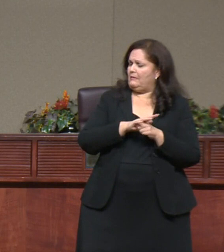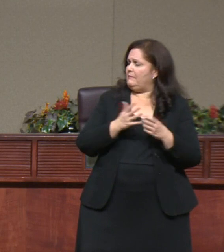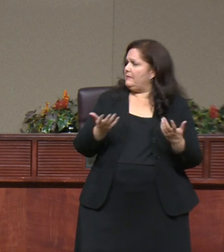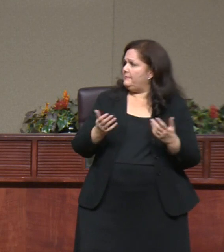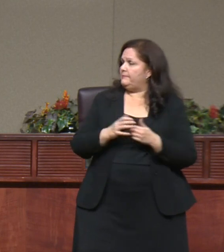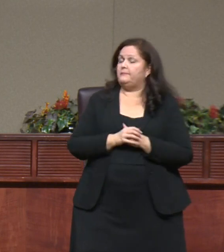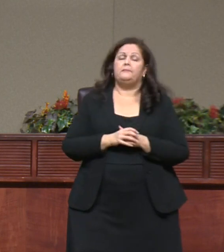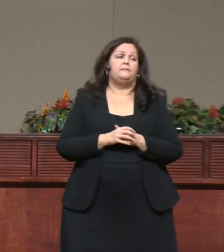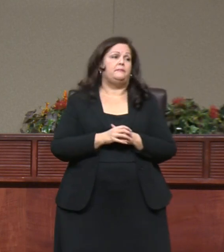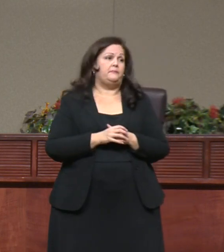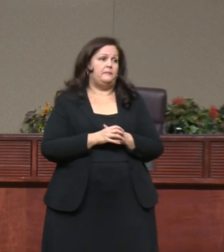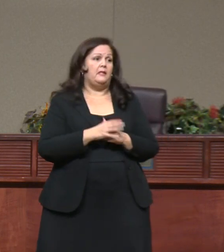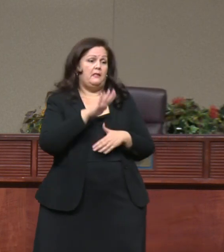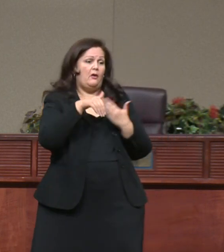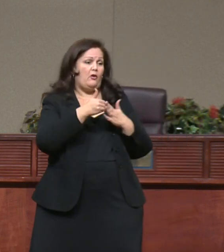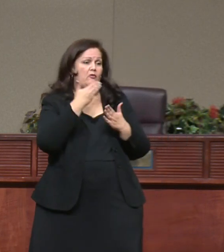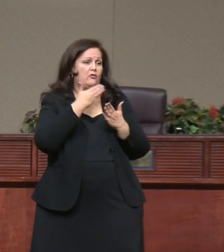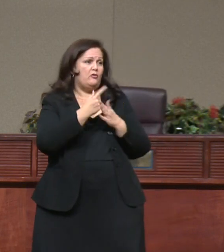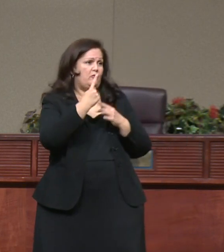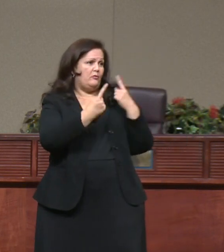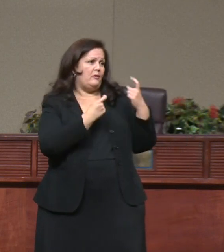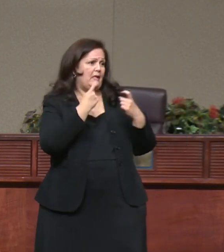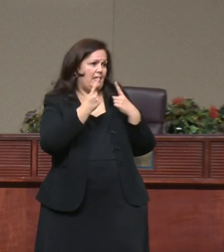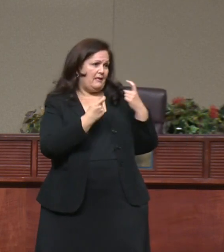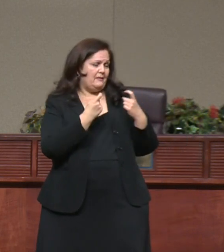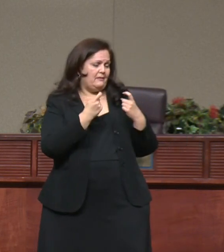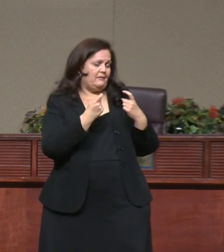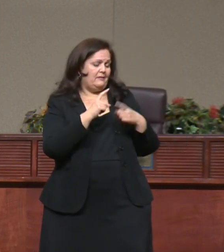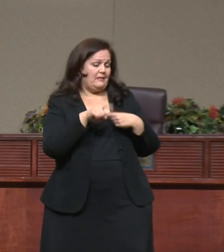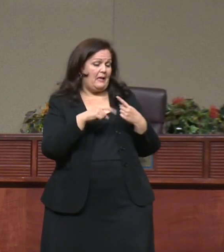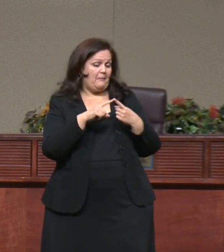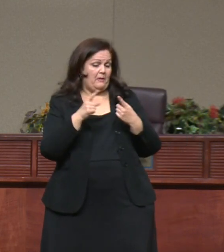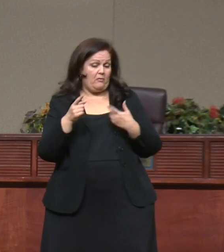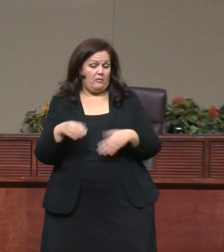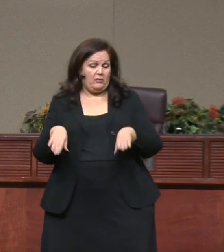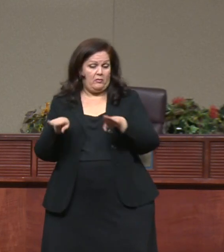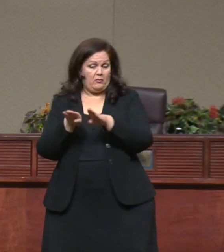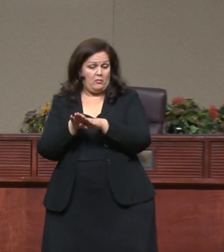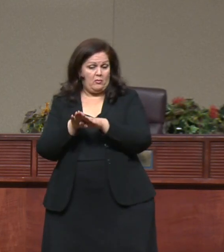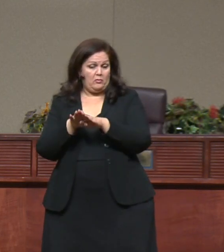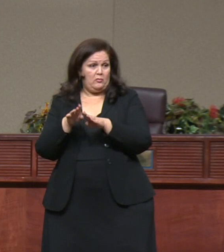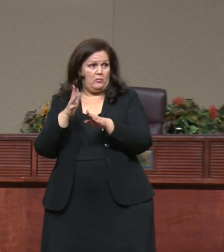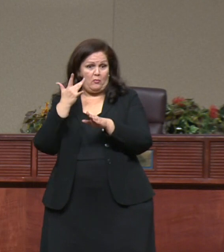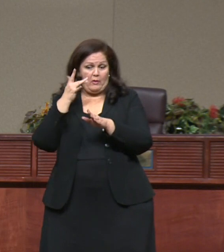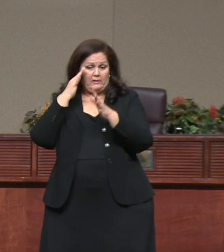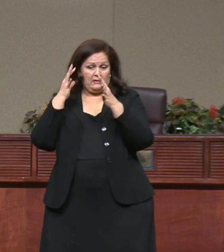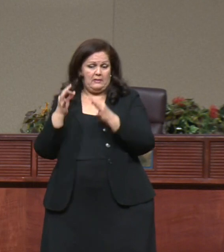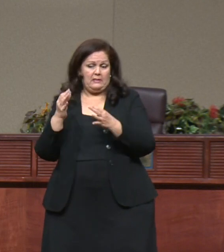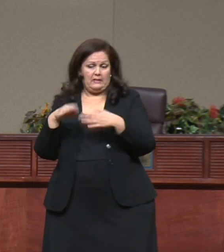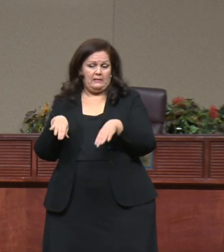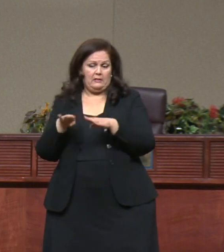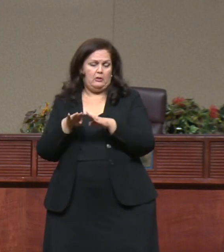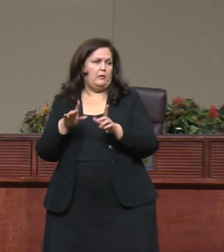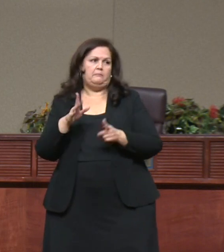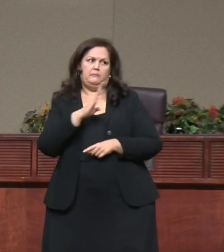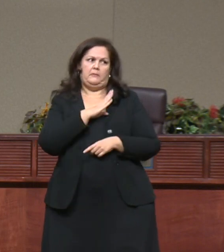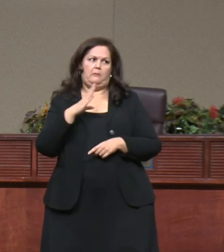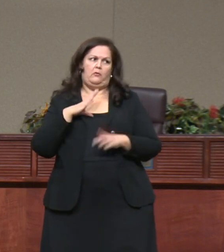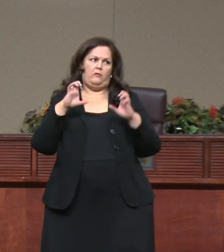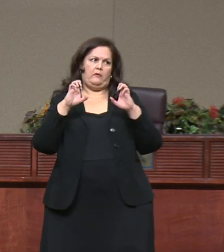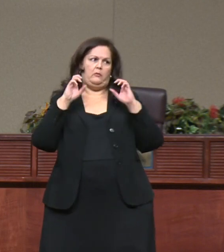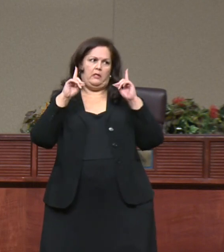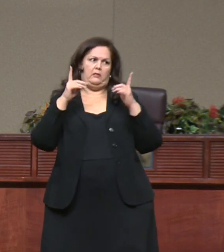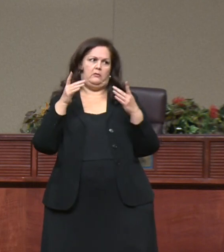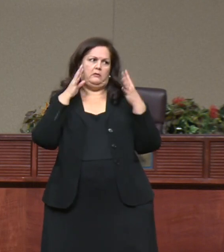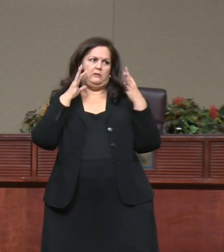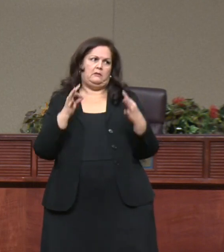So those are all good questions. Regarding to the closure and what they decide to close, that was a decision by the board, and